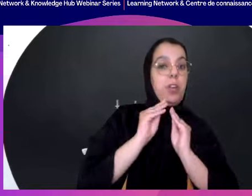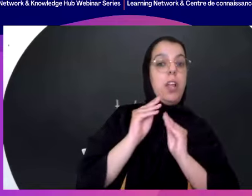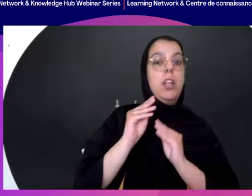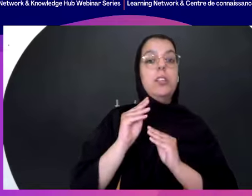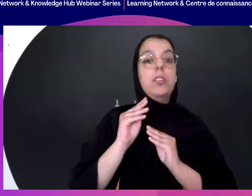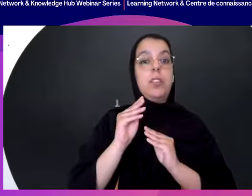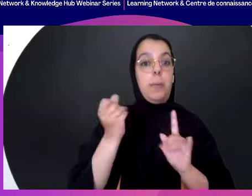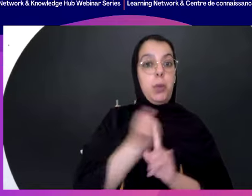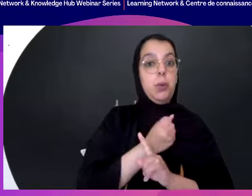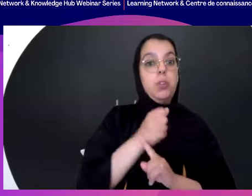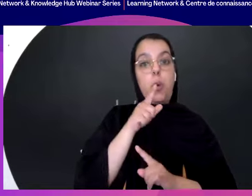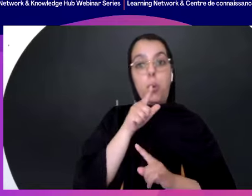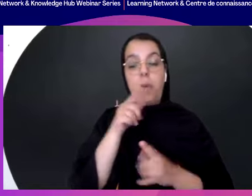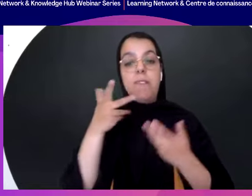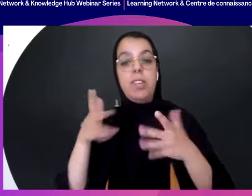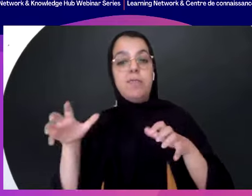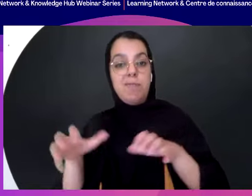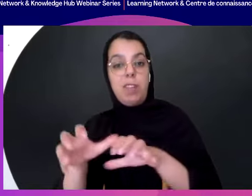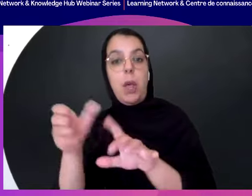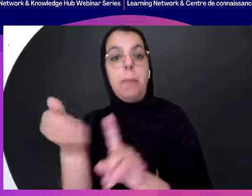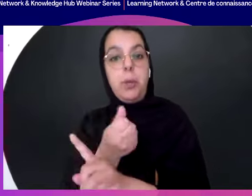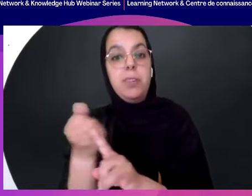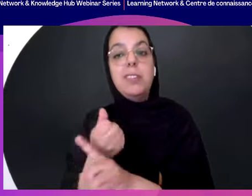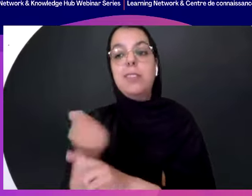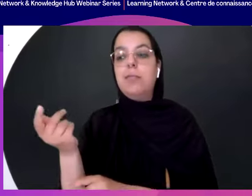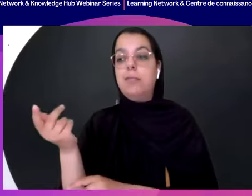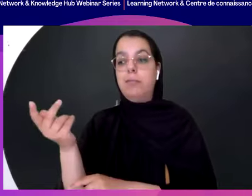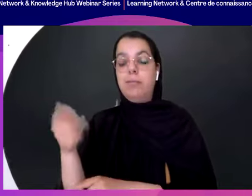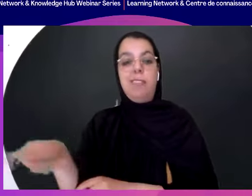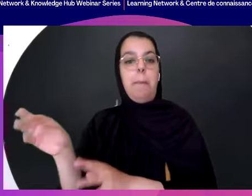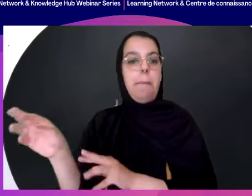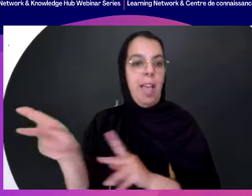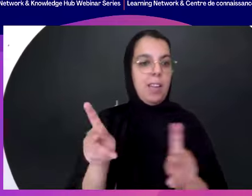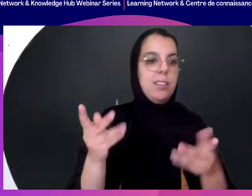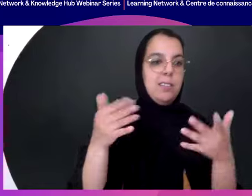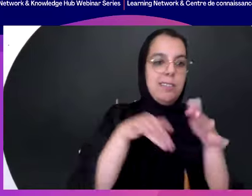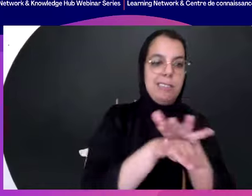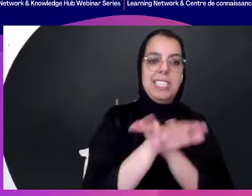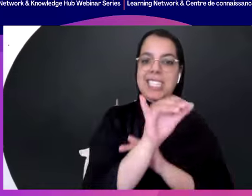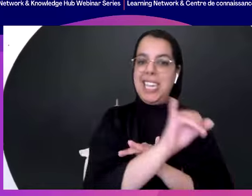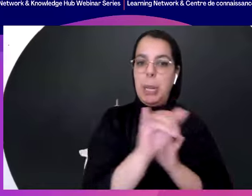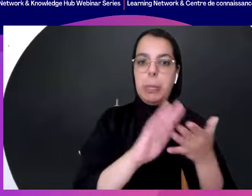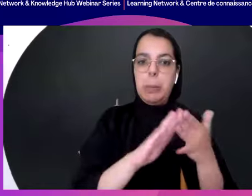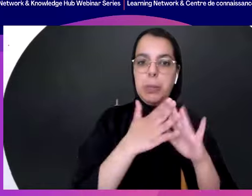same communities, and often, very small communities often.